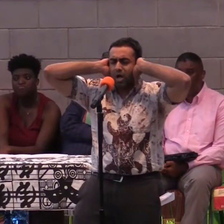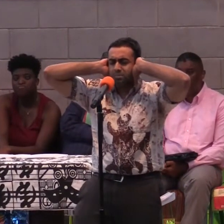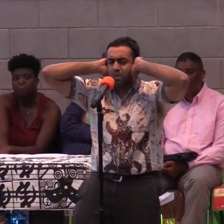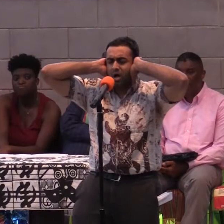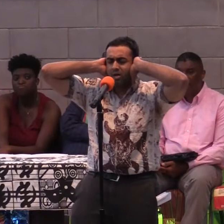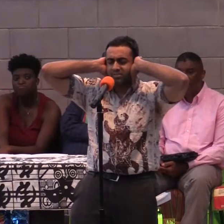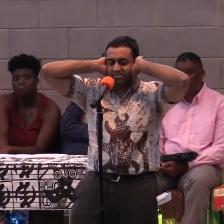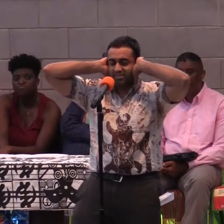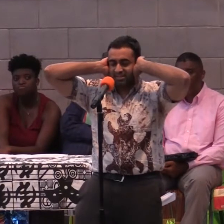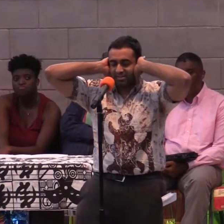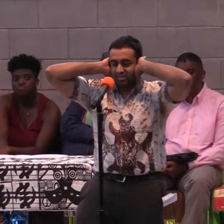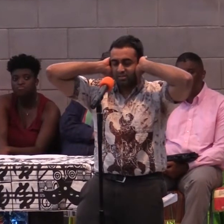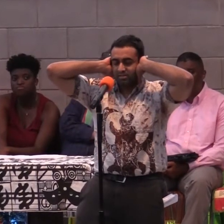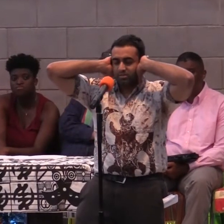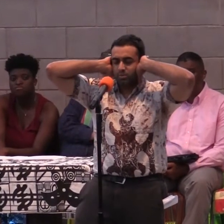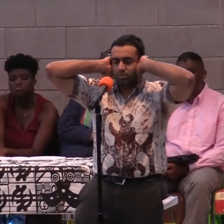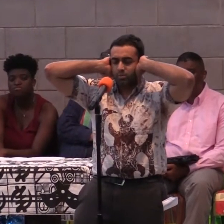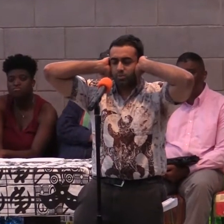Allahu Akbar.